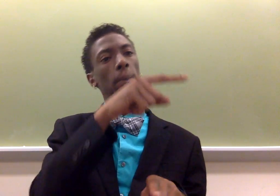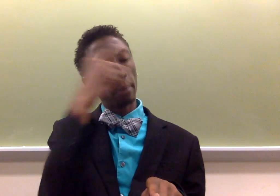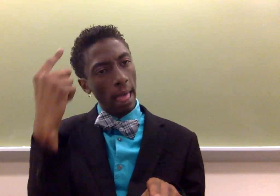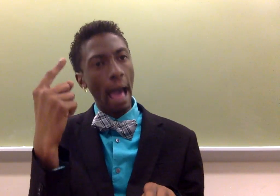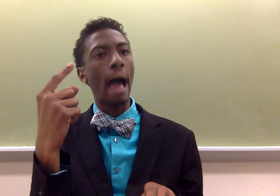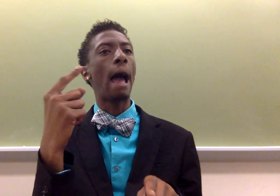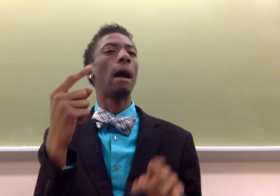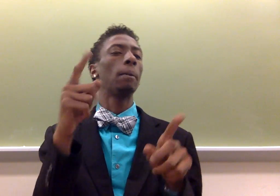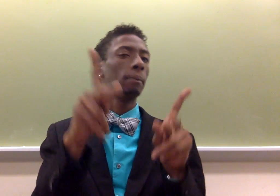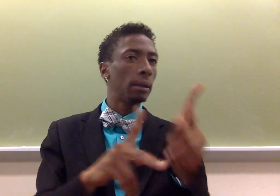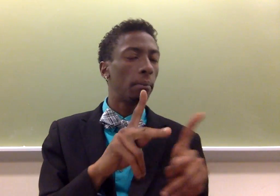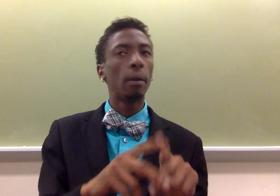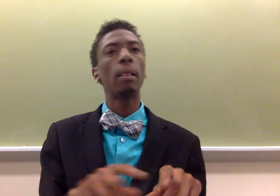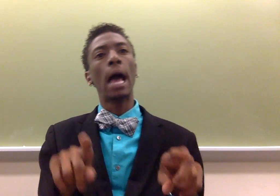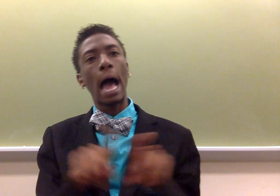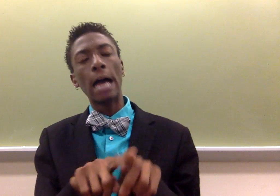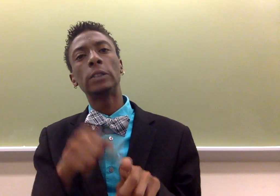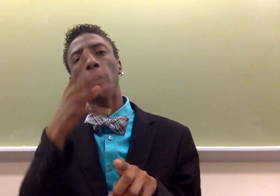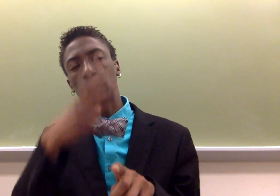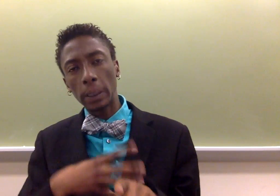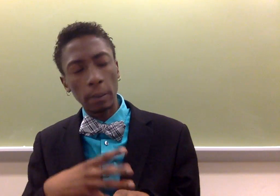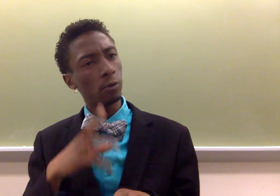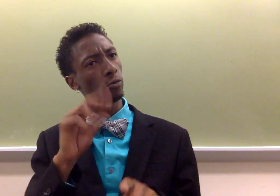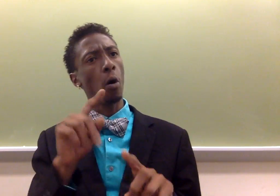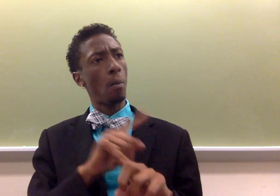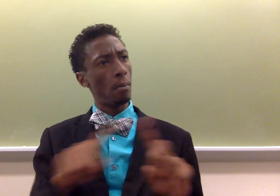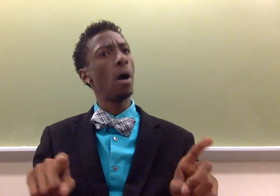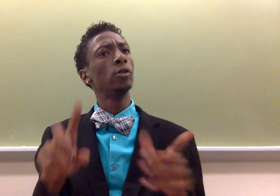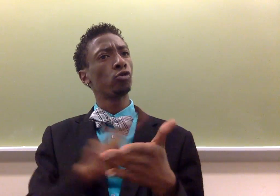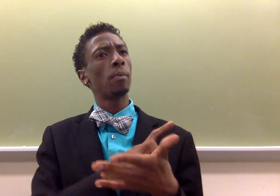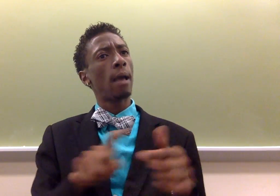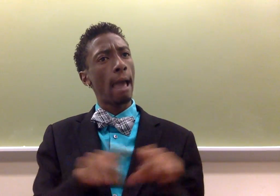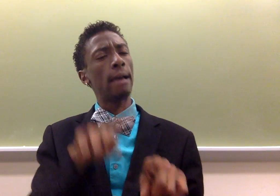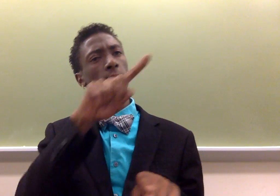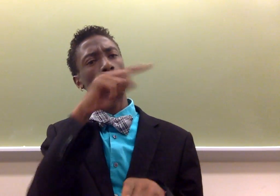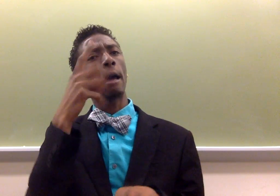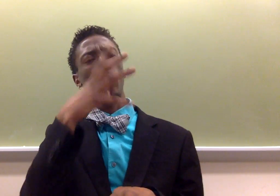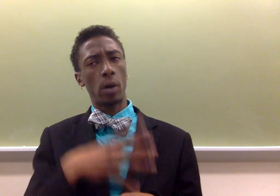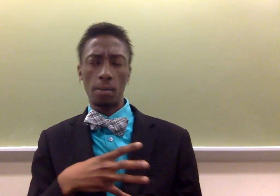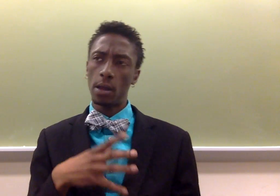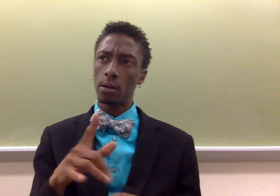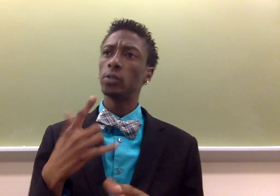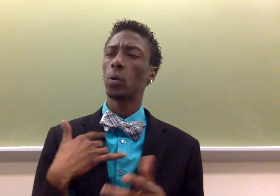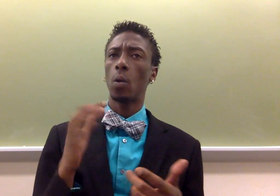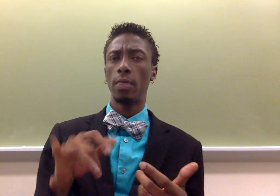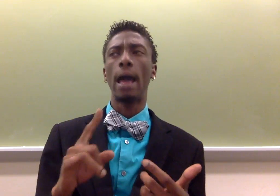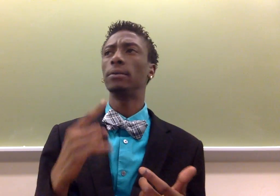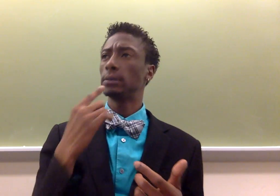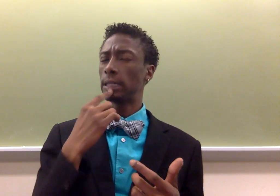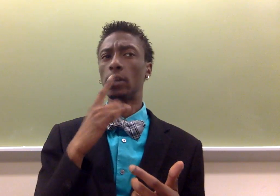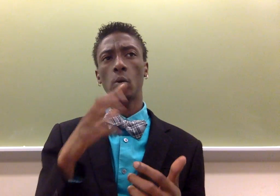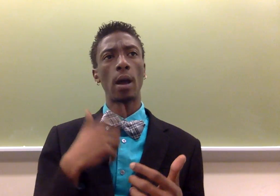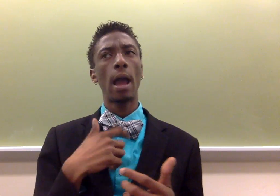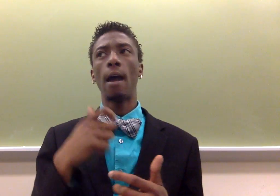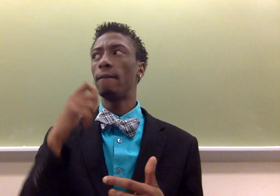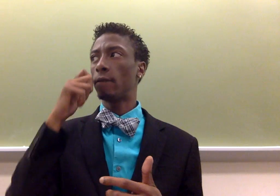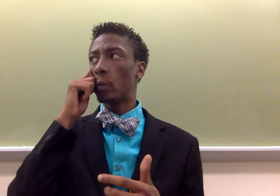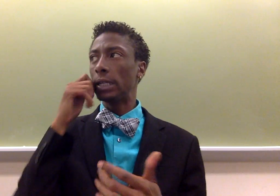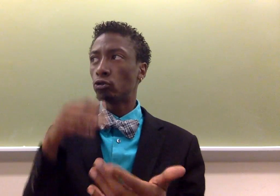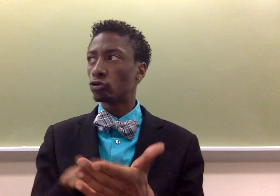women. So intersectionality was basically a metaphor to say, well, they've got race discrimination that they're facing coming from one direction, they've